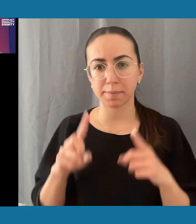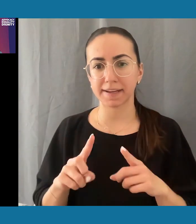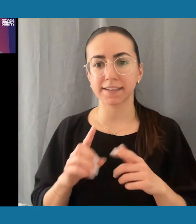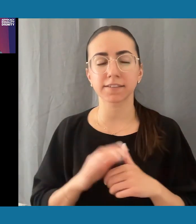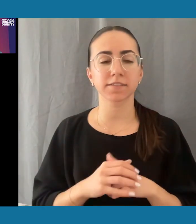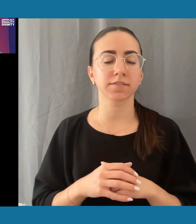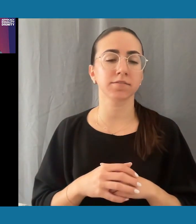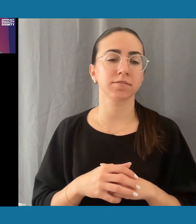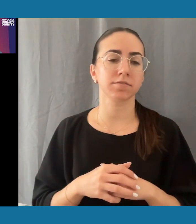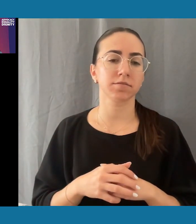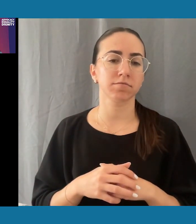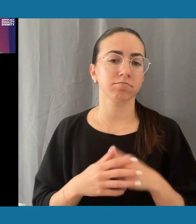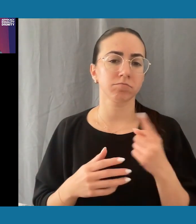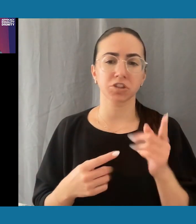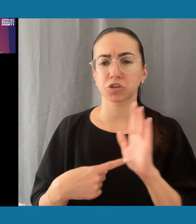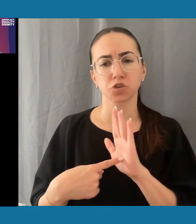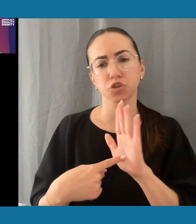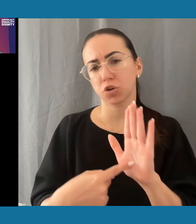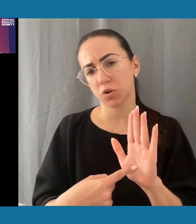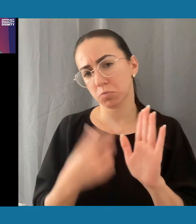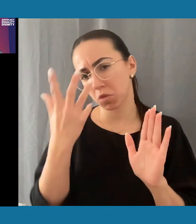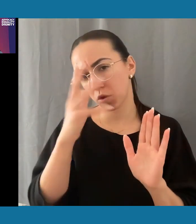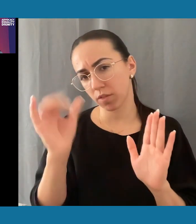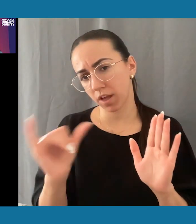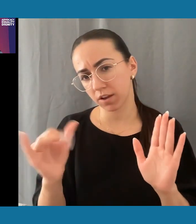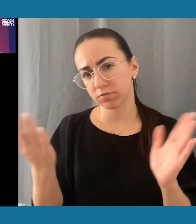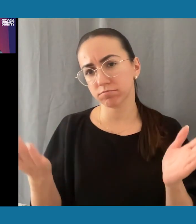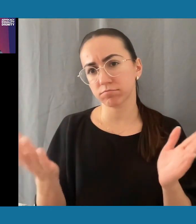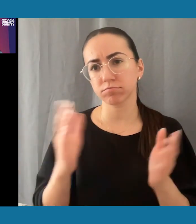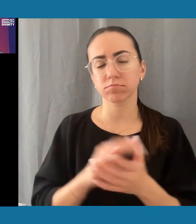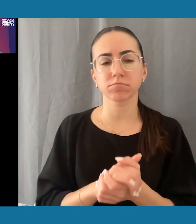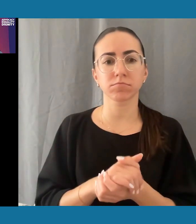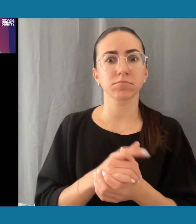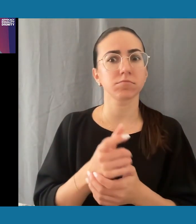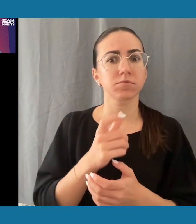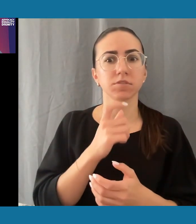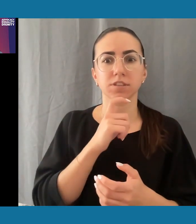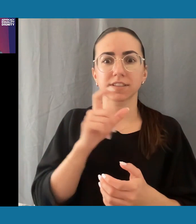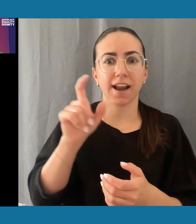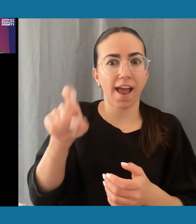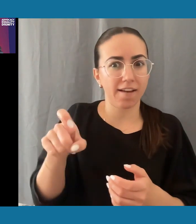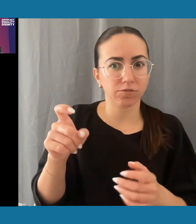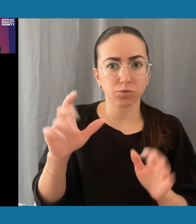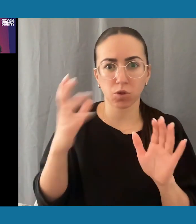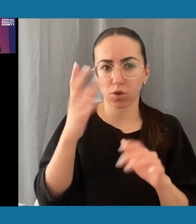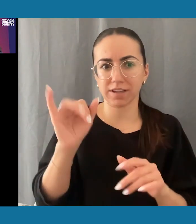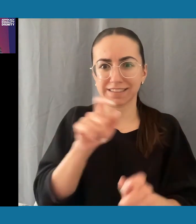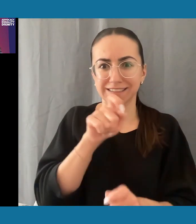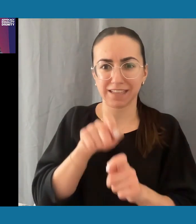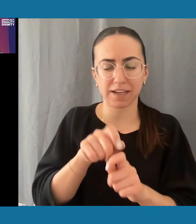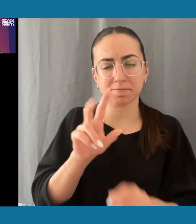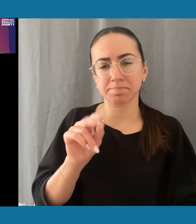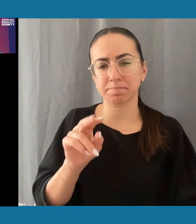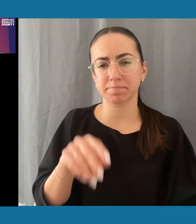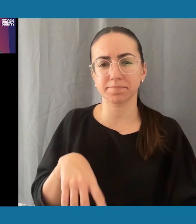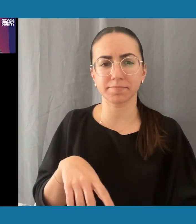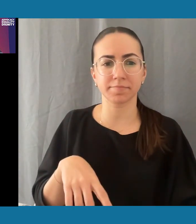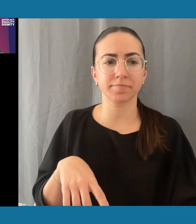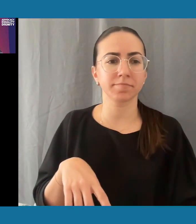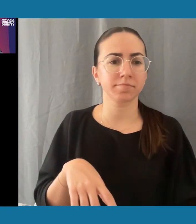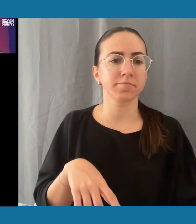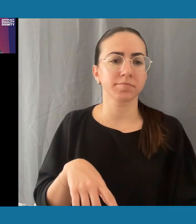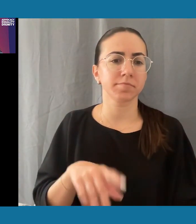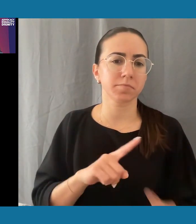can look like. It does not have to look exactly like this. But on this document, you will see the elements I was just discussing, where you put